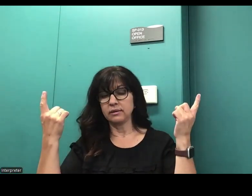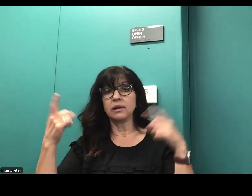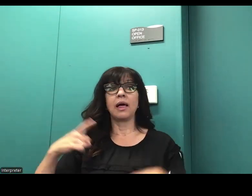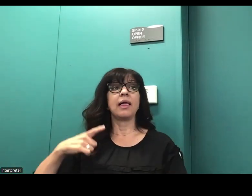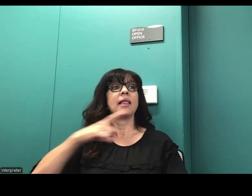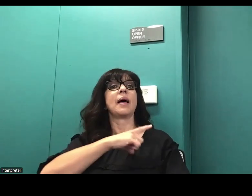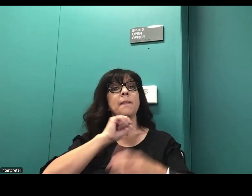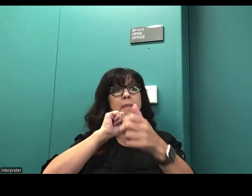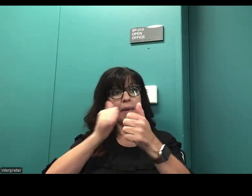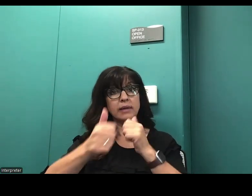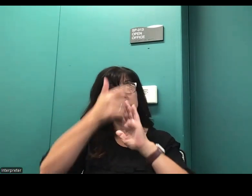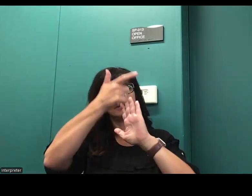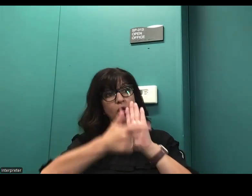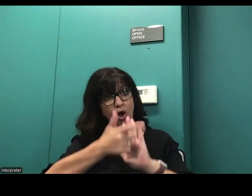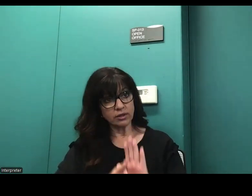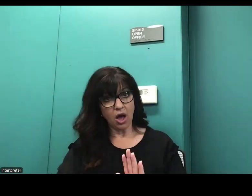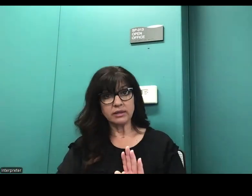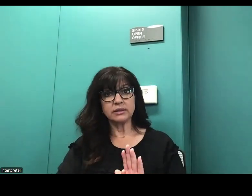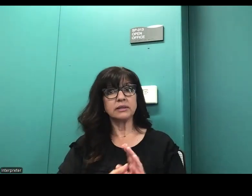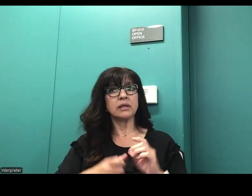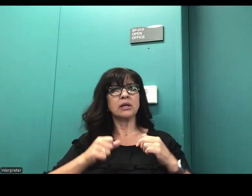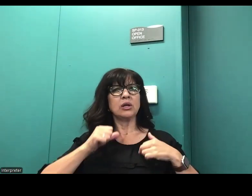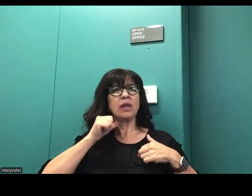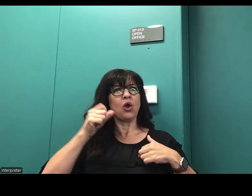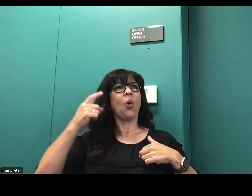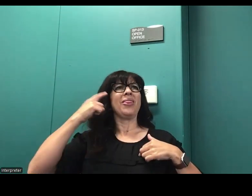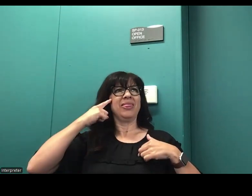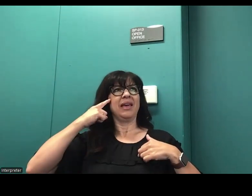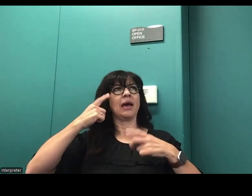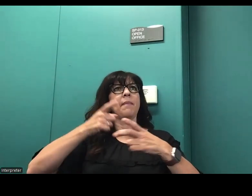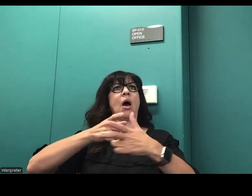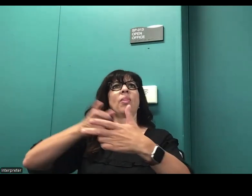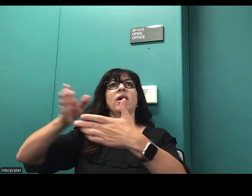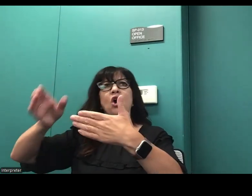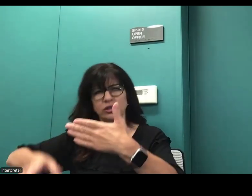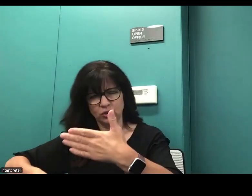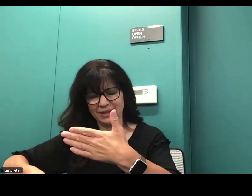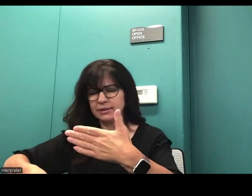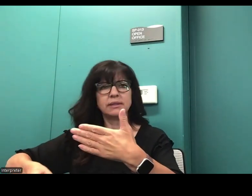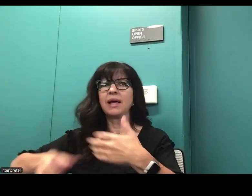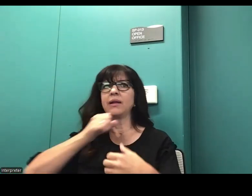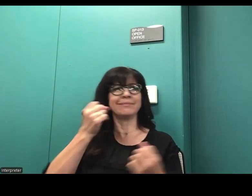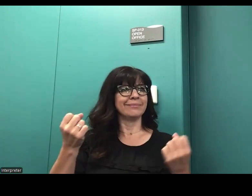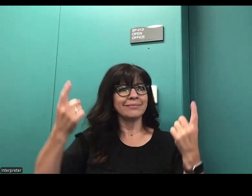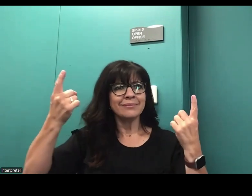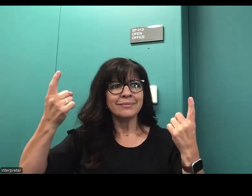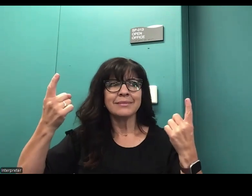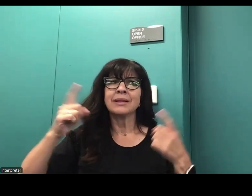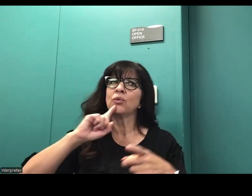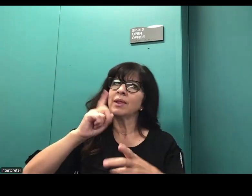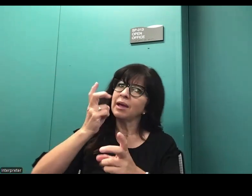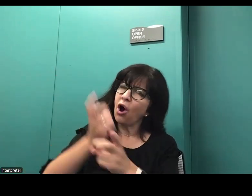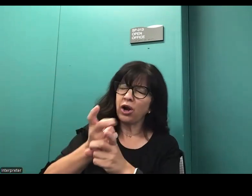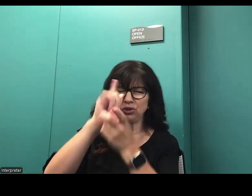legislature passes these laws, don't think a lot through the consequences, and don't understand that they're really hard